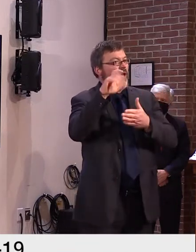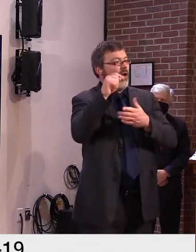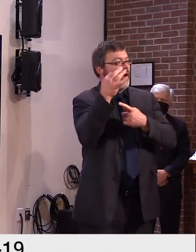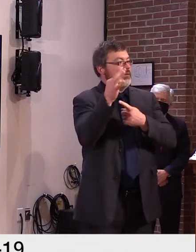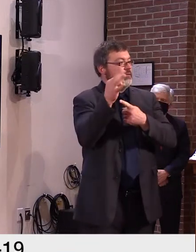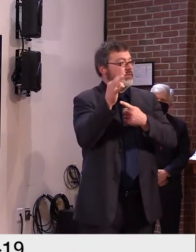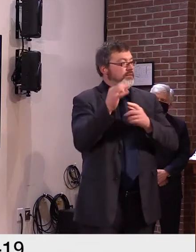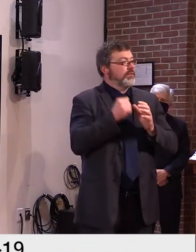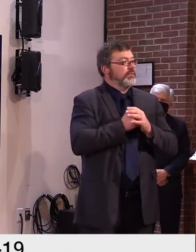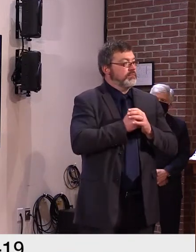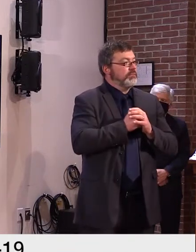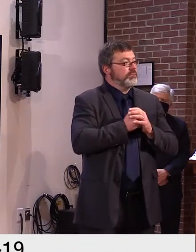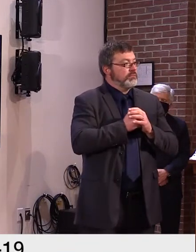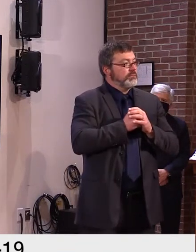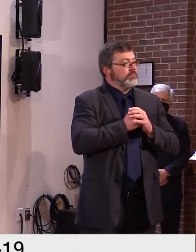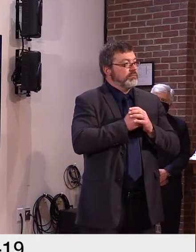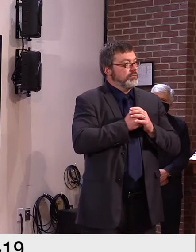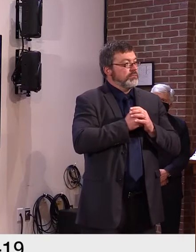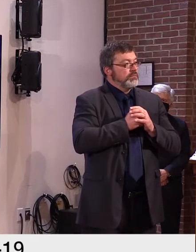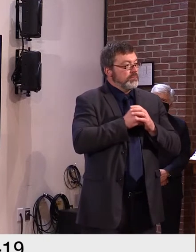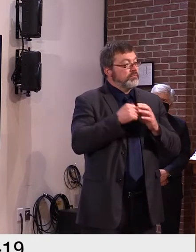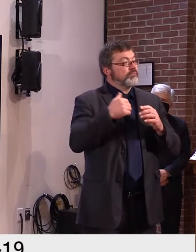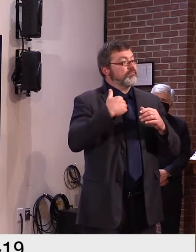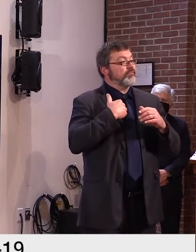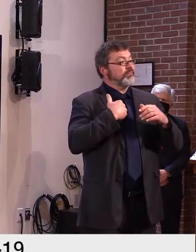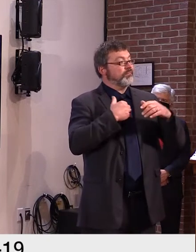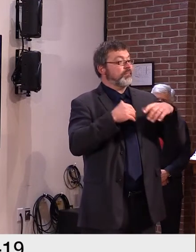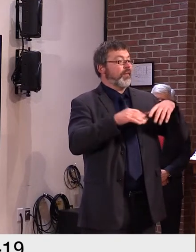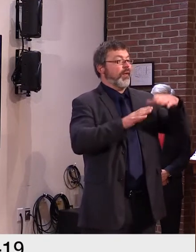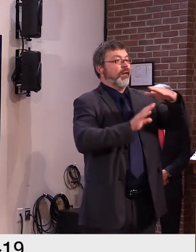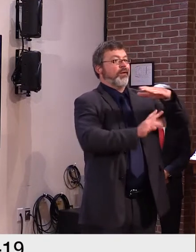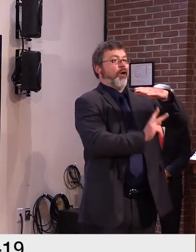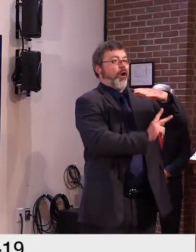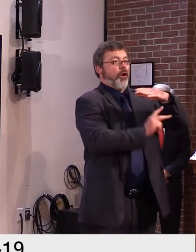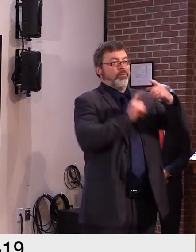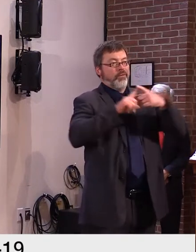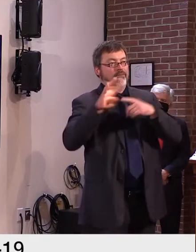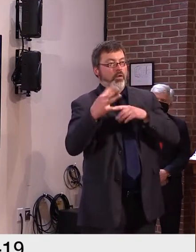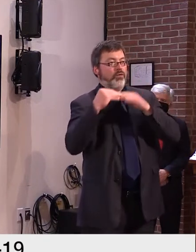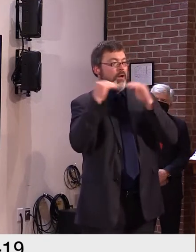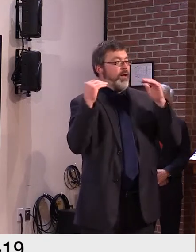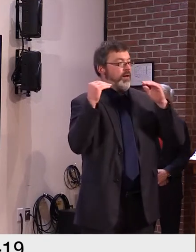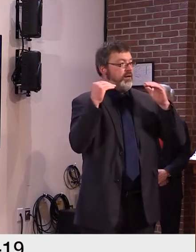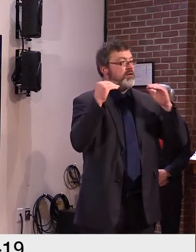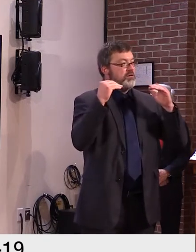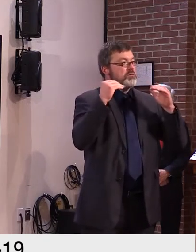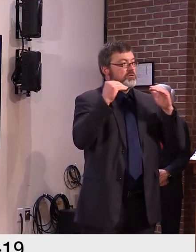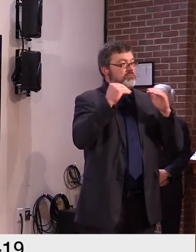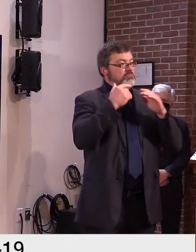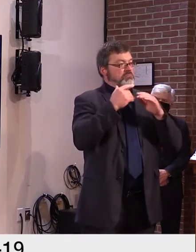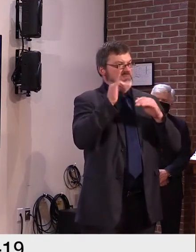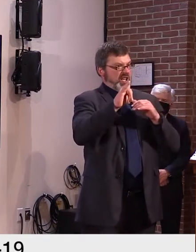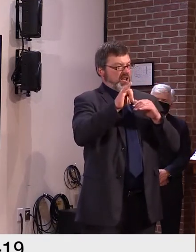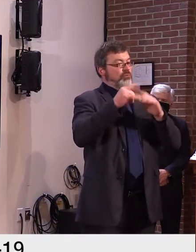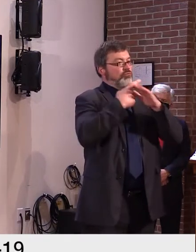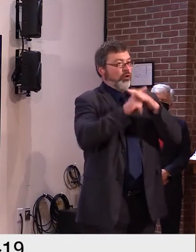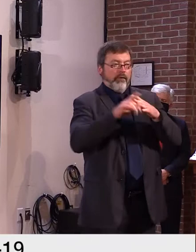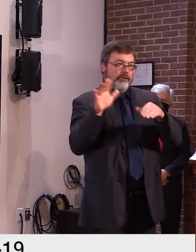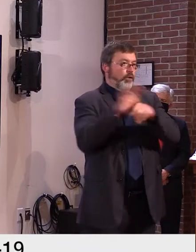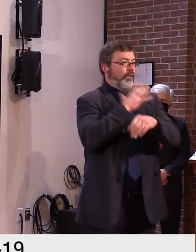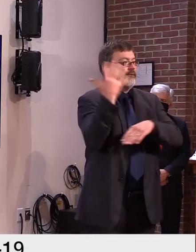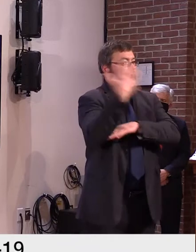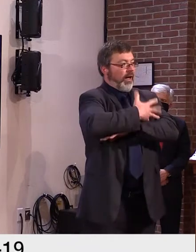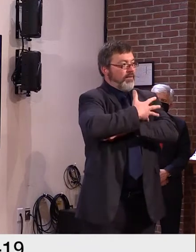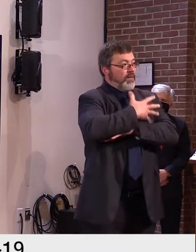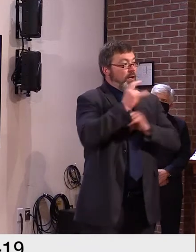instruction 5 days a week, and students in grades 5 and 6 will follow starting 5 days a week on November 2nd. Students in Mill